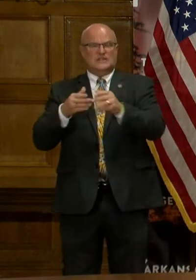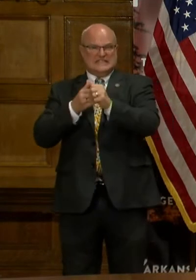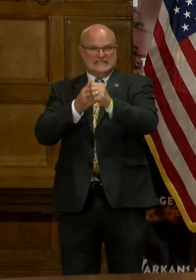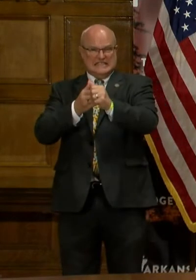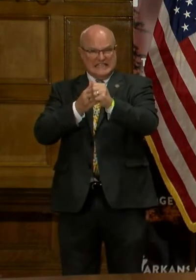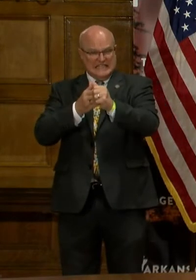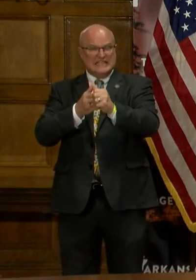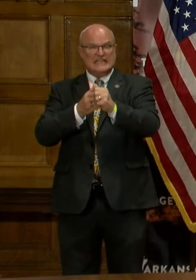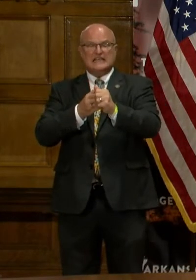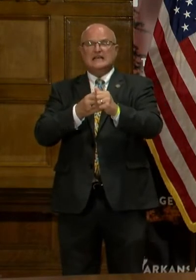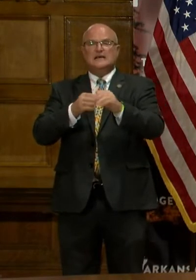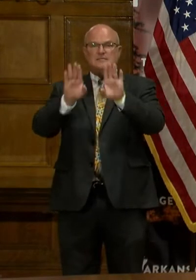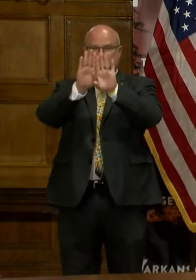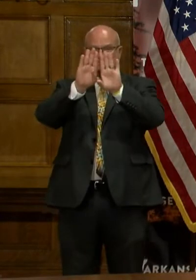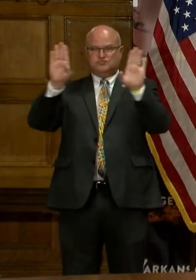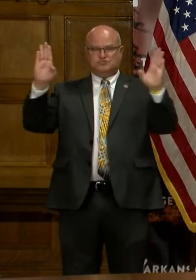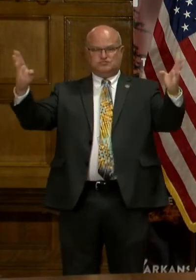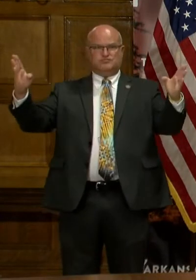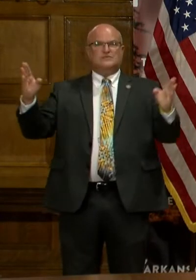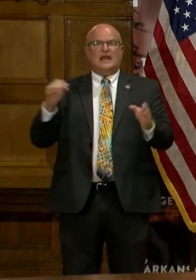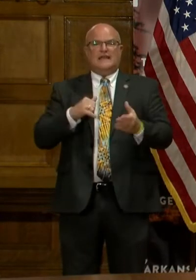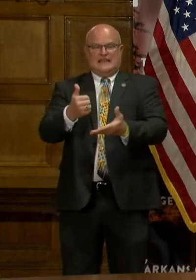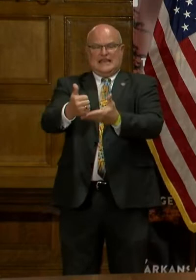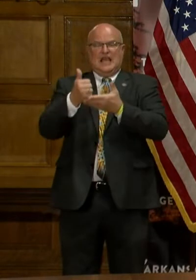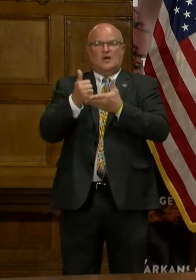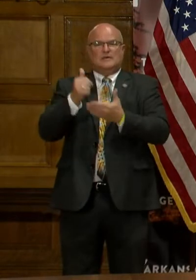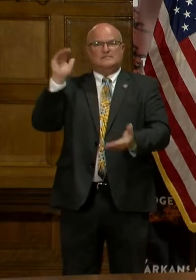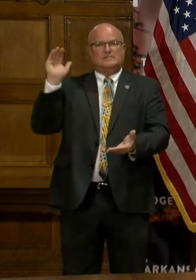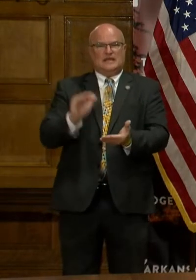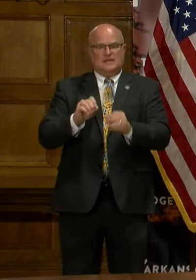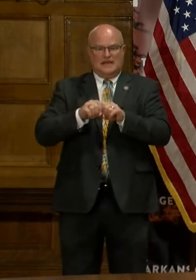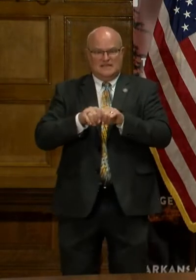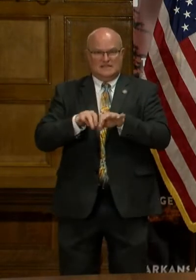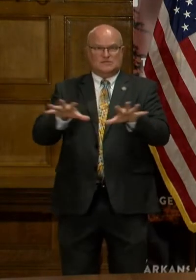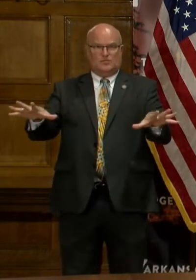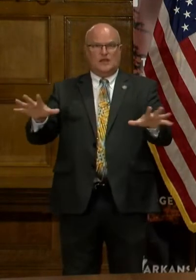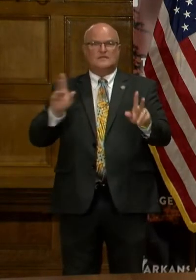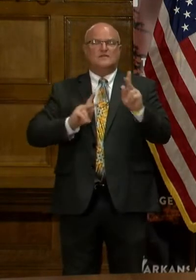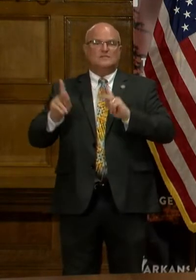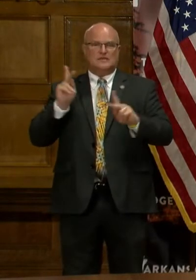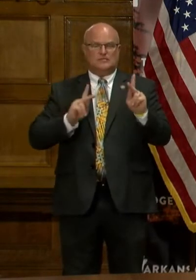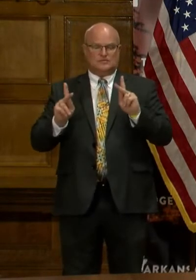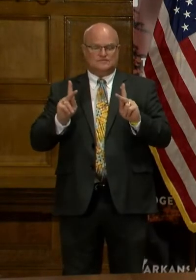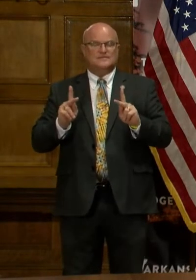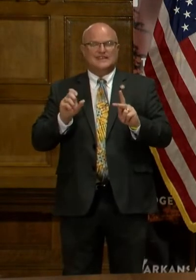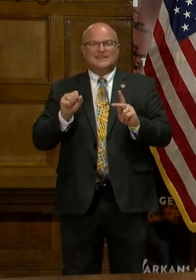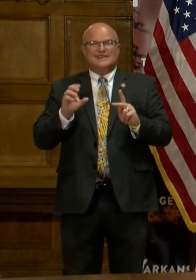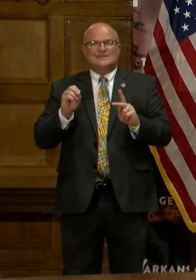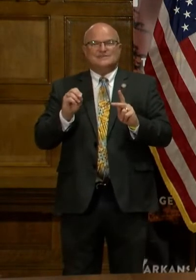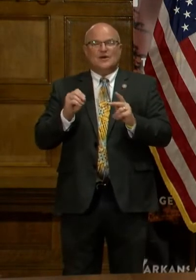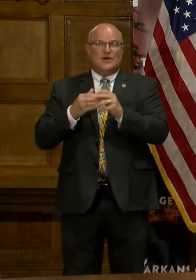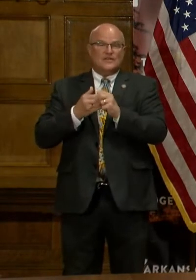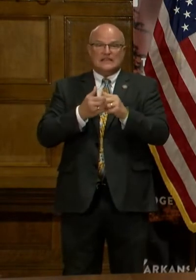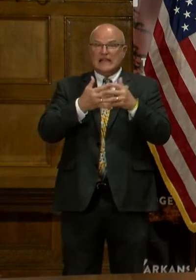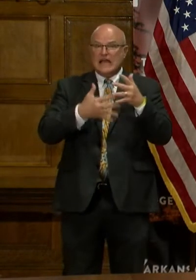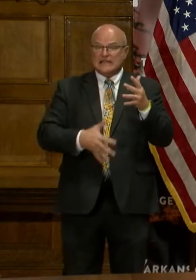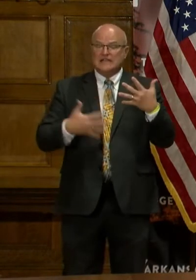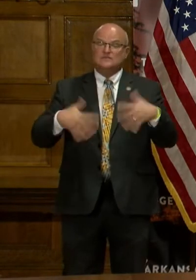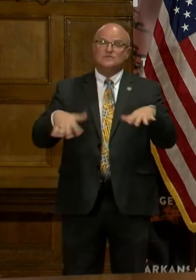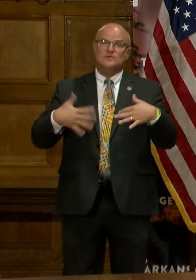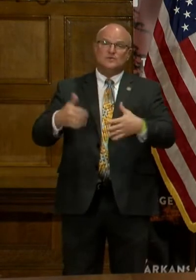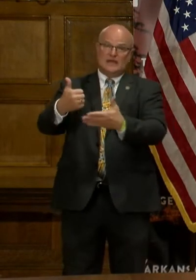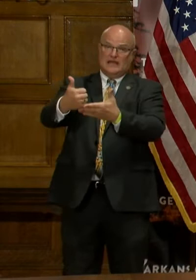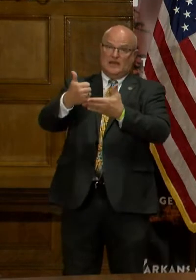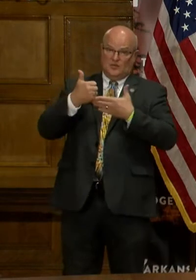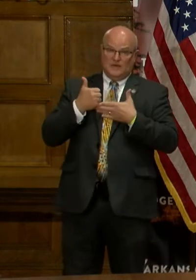standing behind plexiglass, and therefore helping minimize the spread through those aerosols. And so the guidelines are a great help